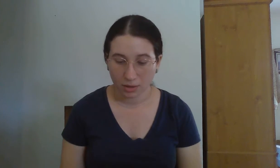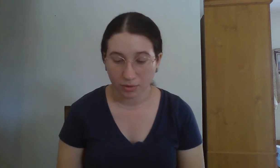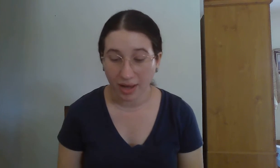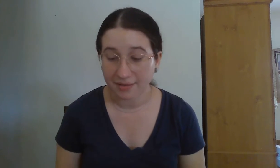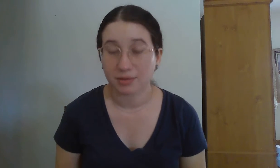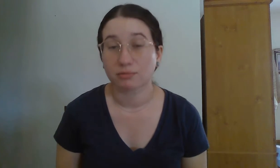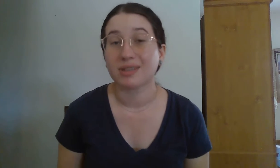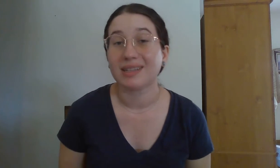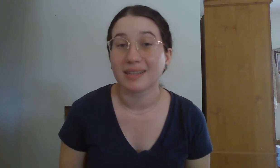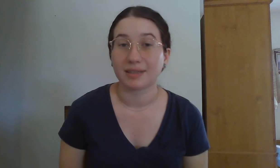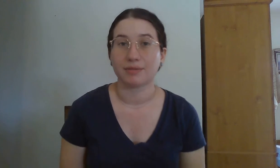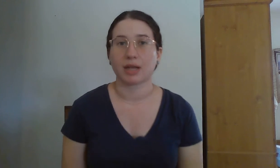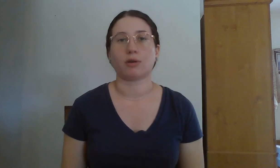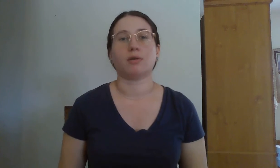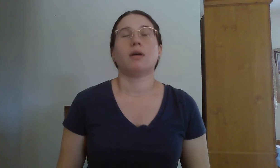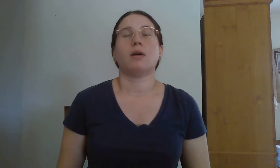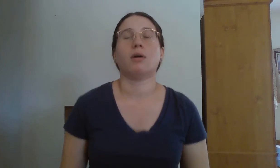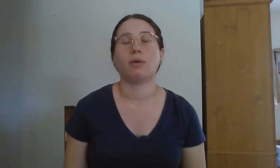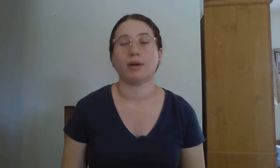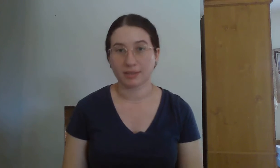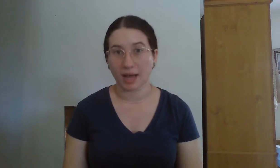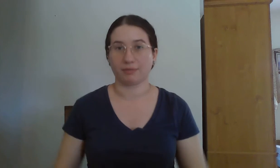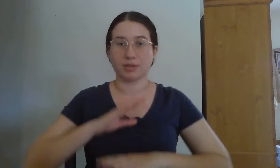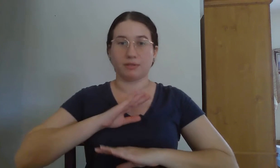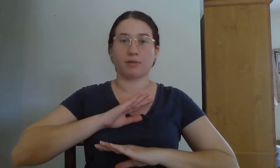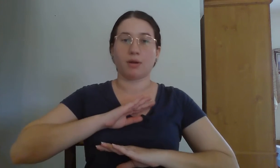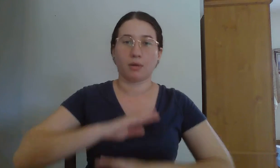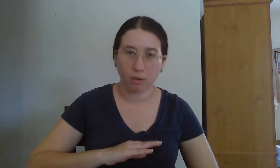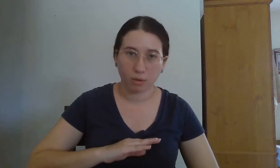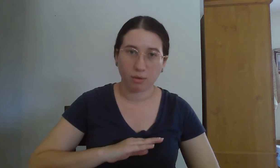You have relieved, like a sigh of relief.